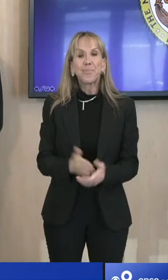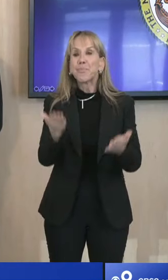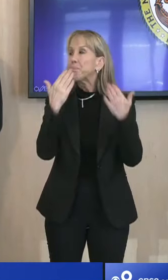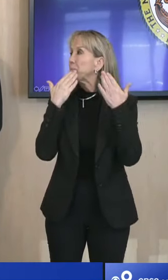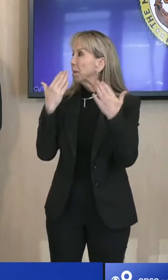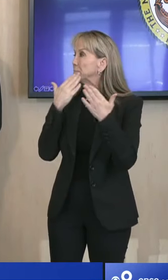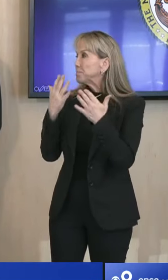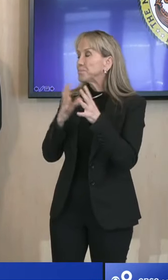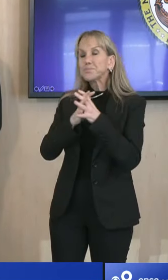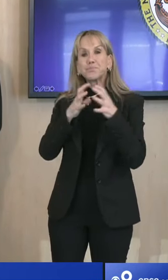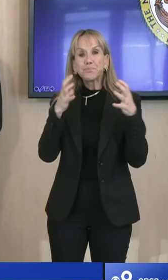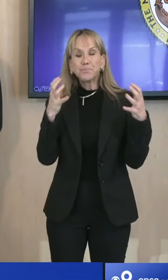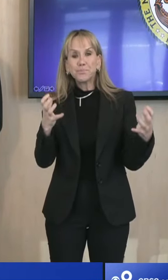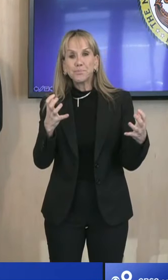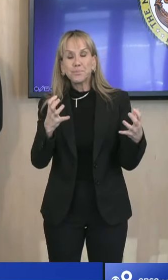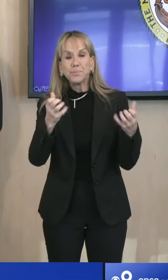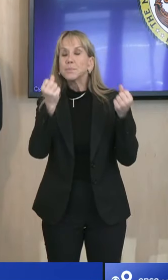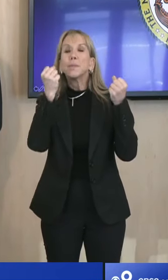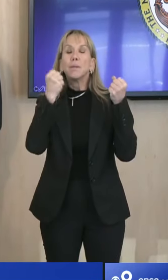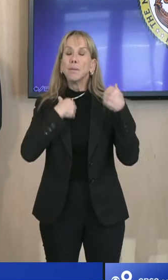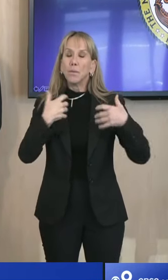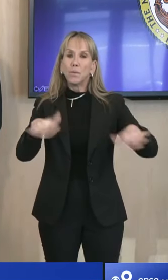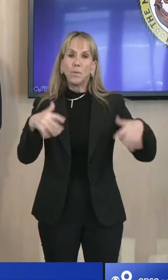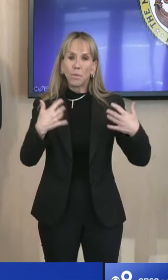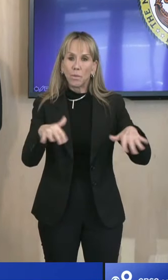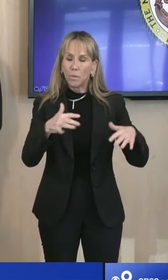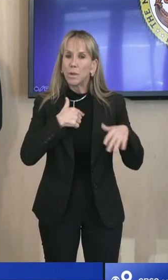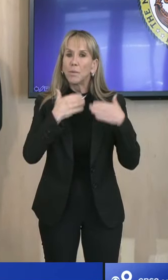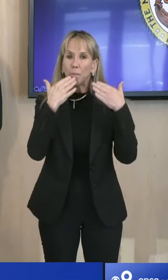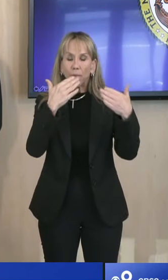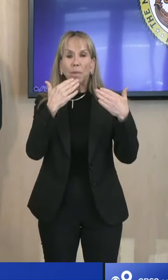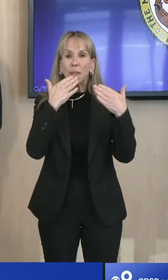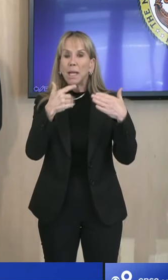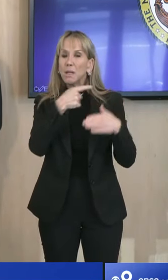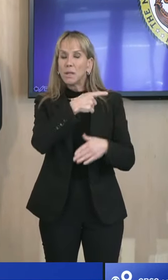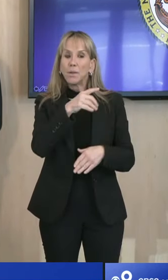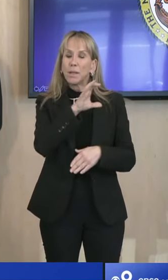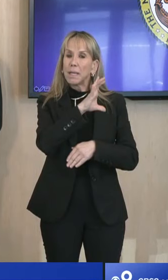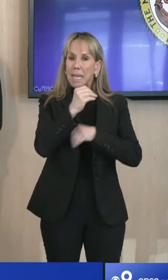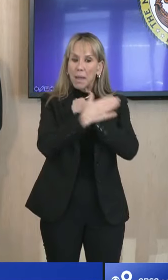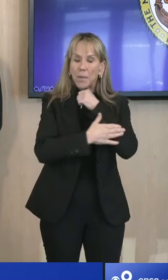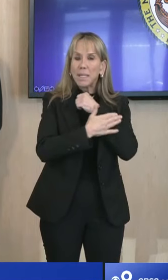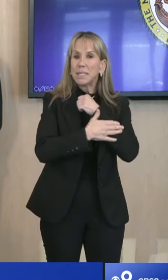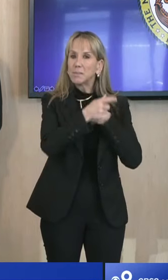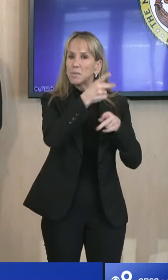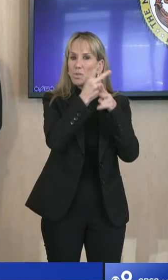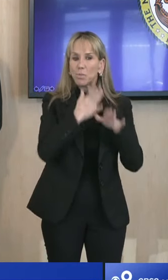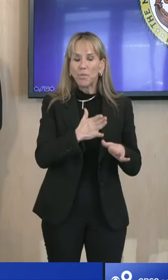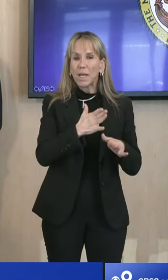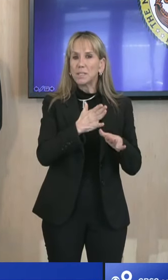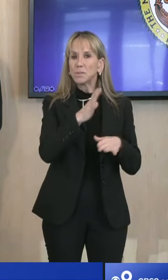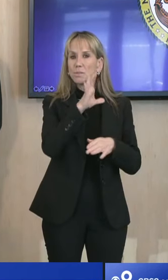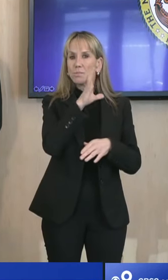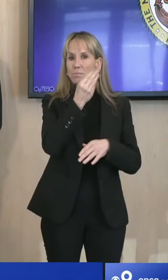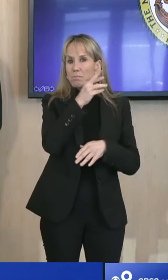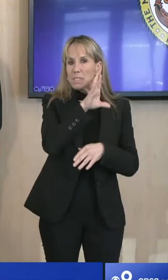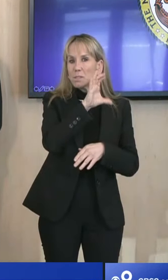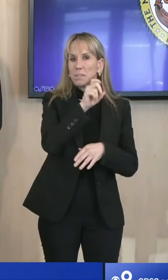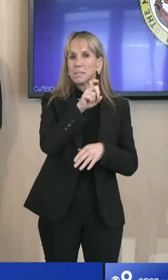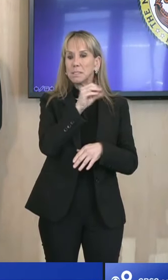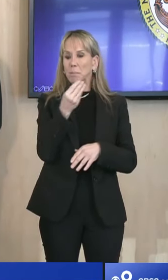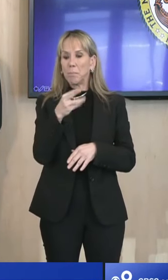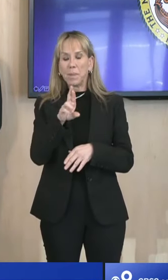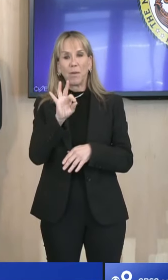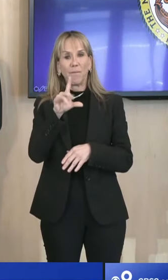Thank you very much. Many of my thanks to both County Supervisors Cox and Fletcher for their leadership here. And I would